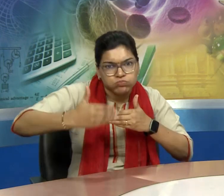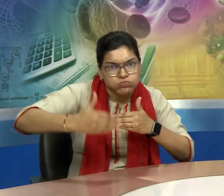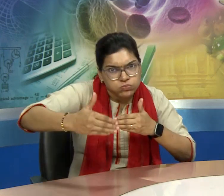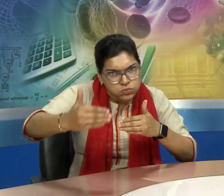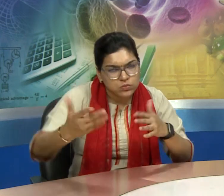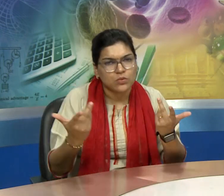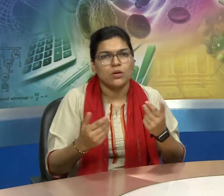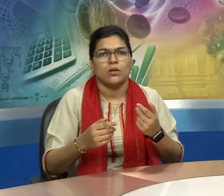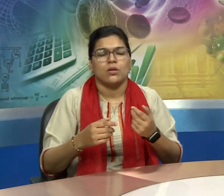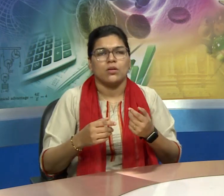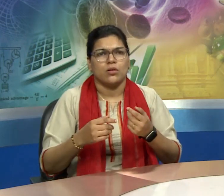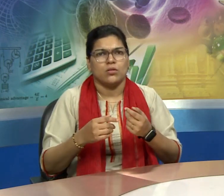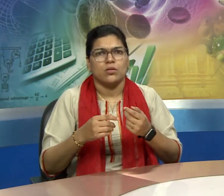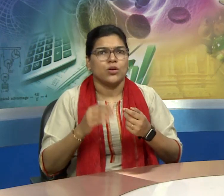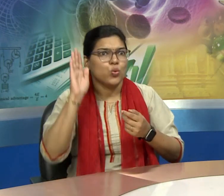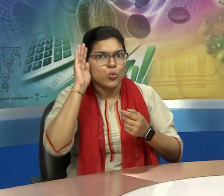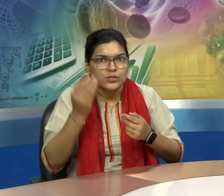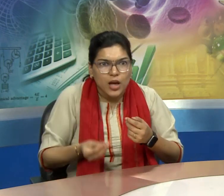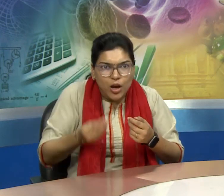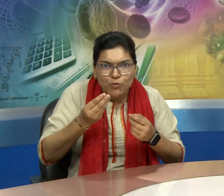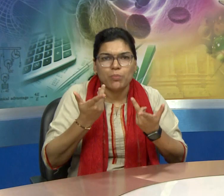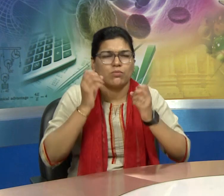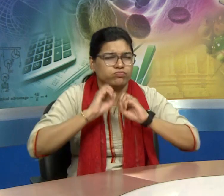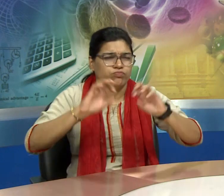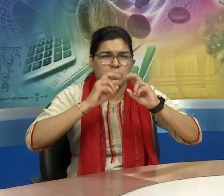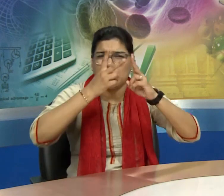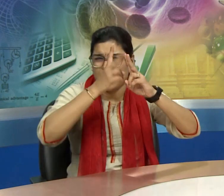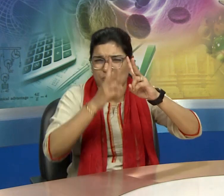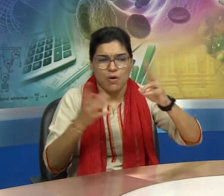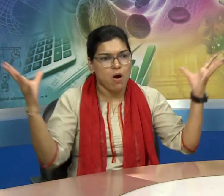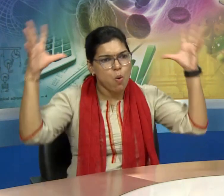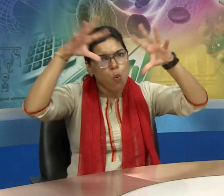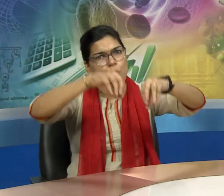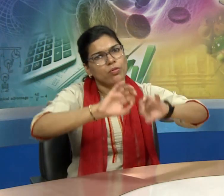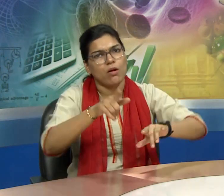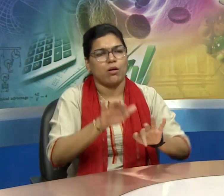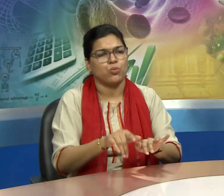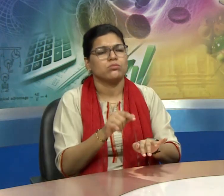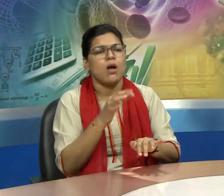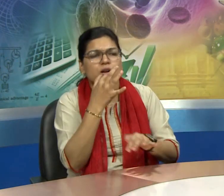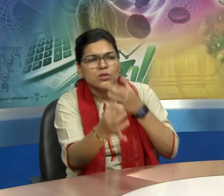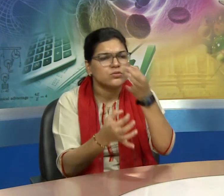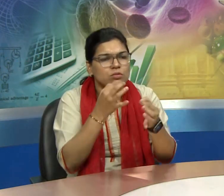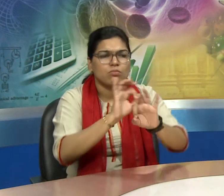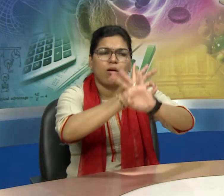It can be material source, or it can be informational or soft source.